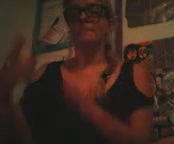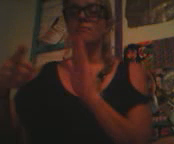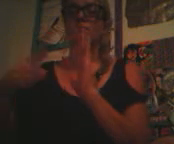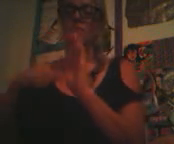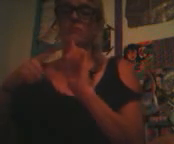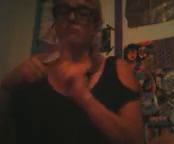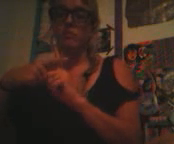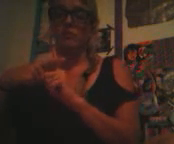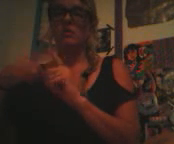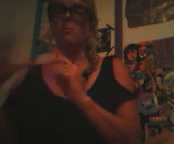reaction.